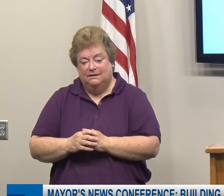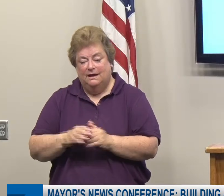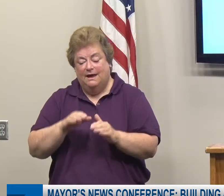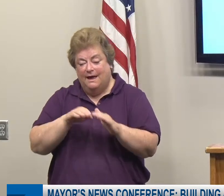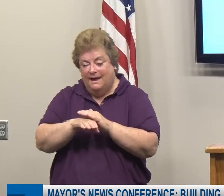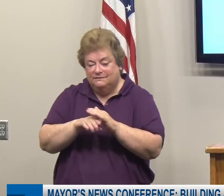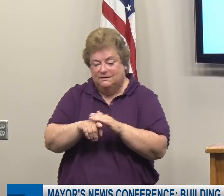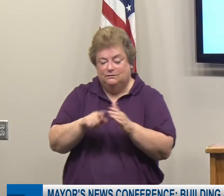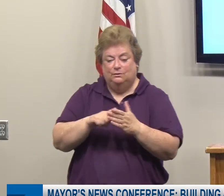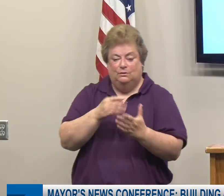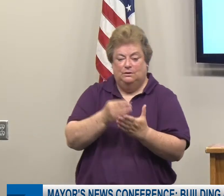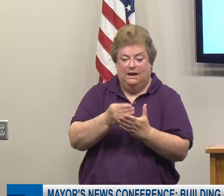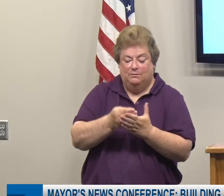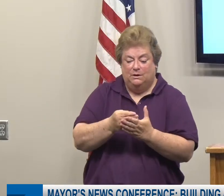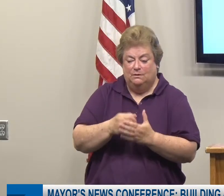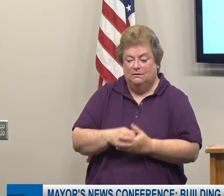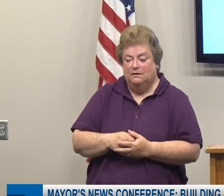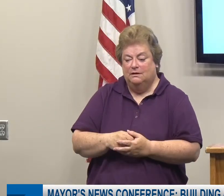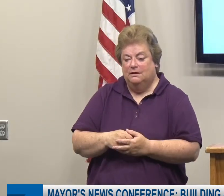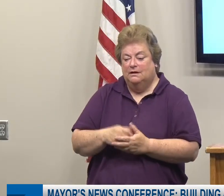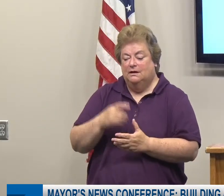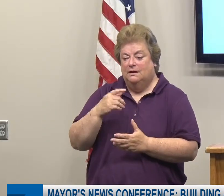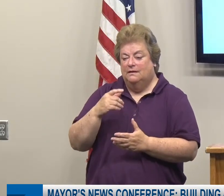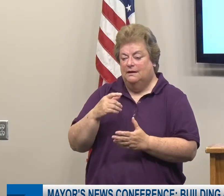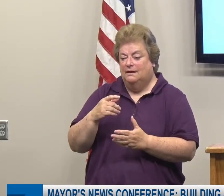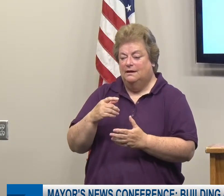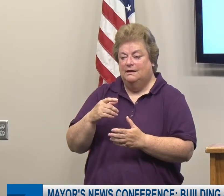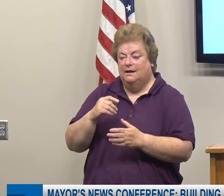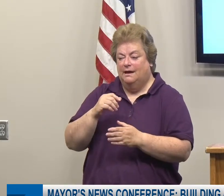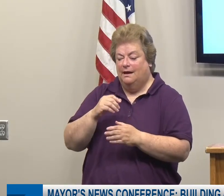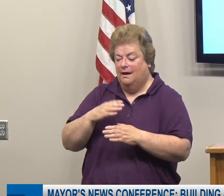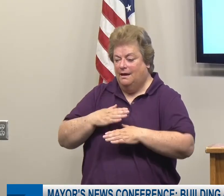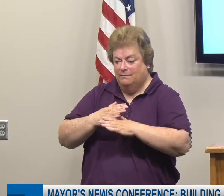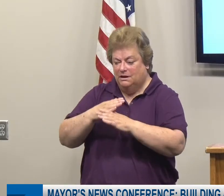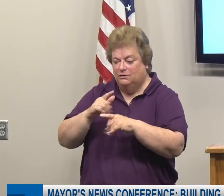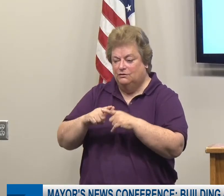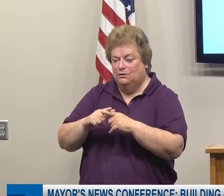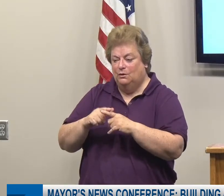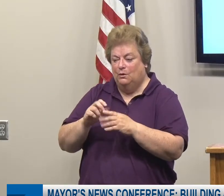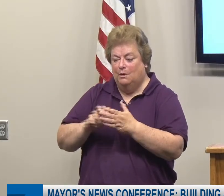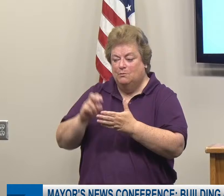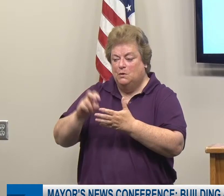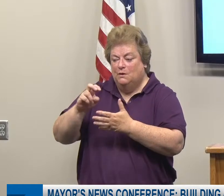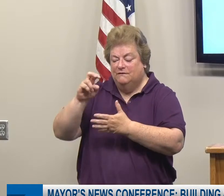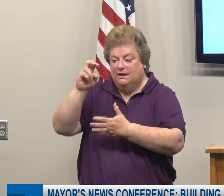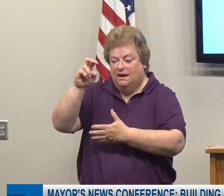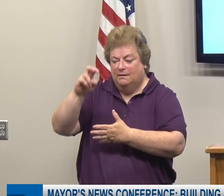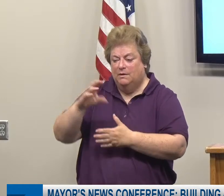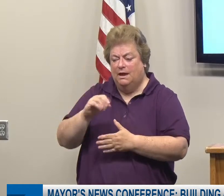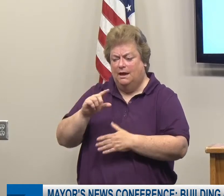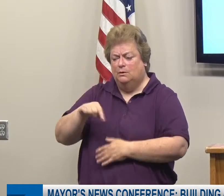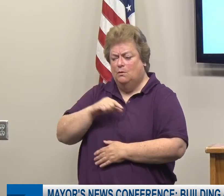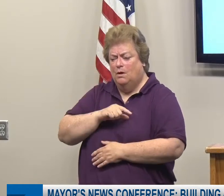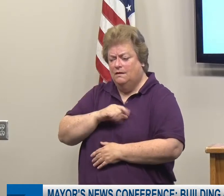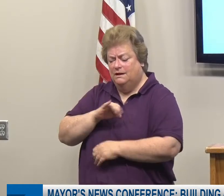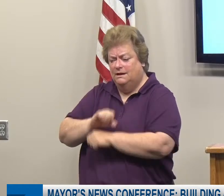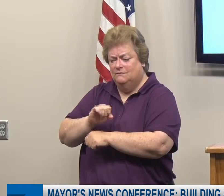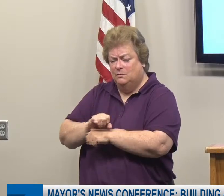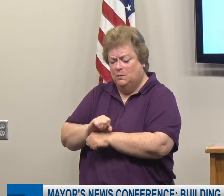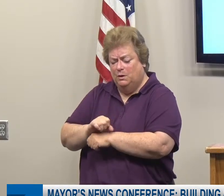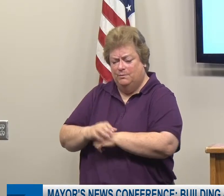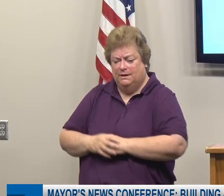capital, disparities in opportunities for upward mobility, and disparities in income and quality of employment across race and